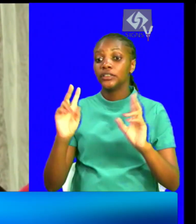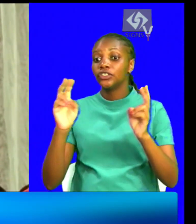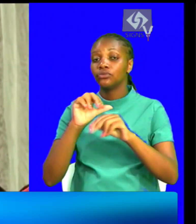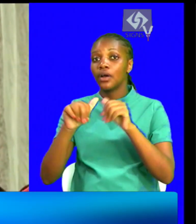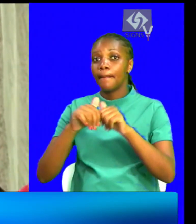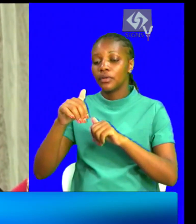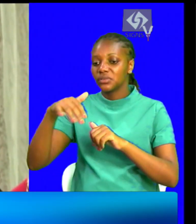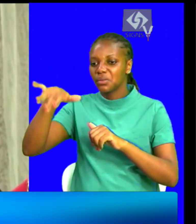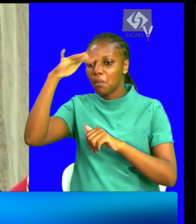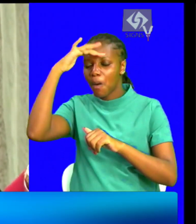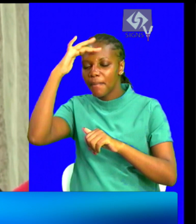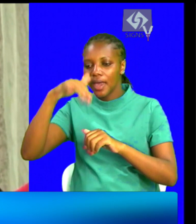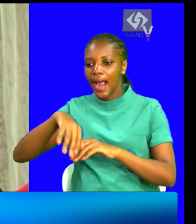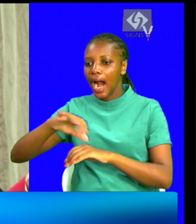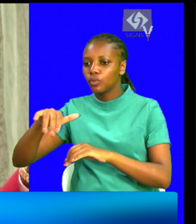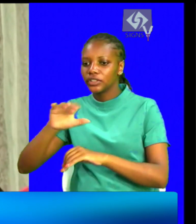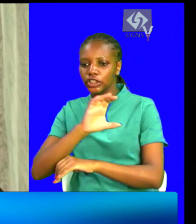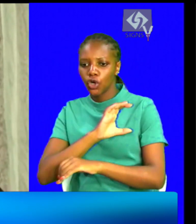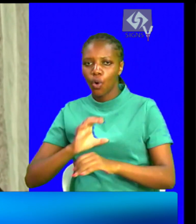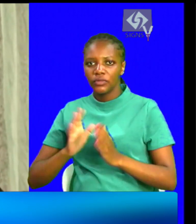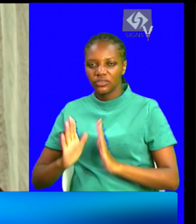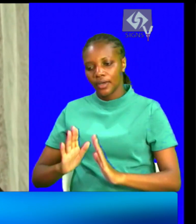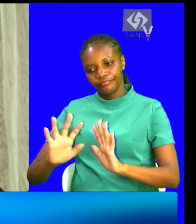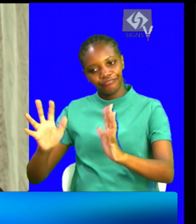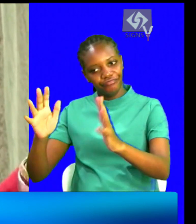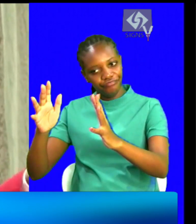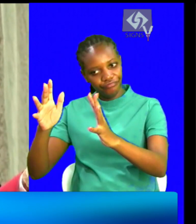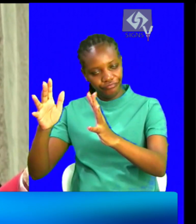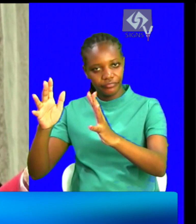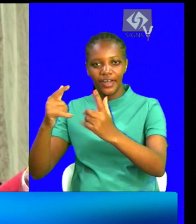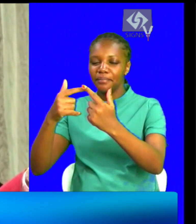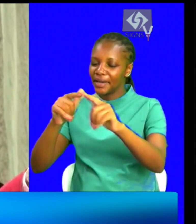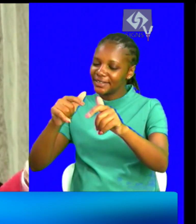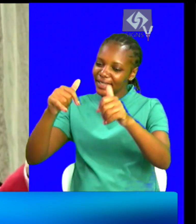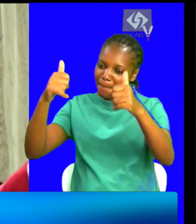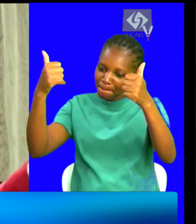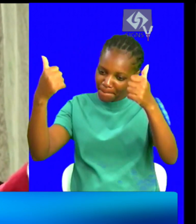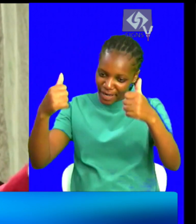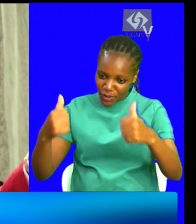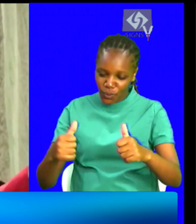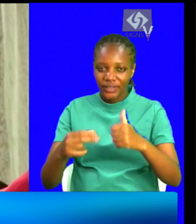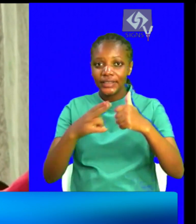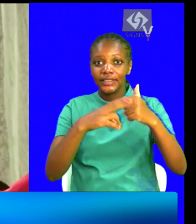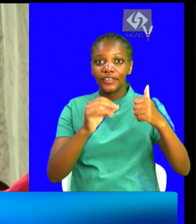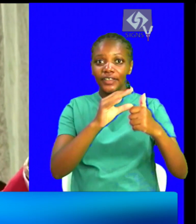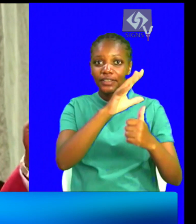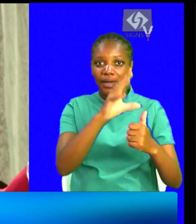problem. Mambo ya pombe, County Commissioner, well done so far. Lakini